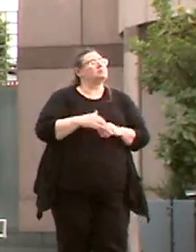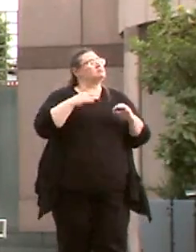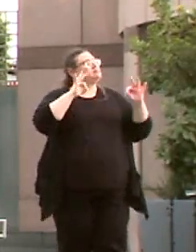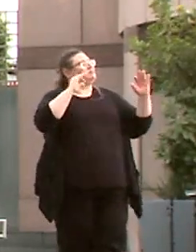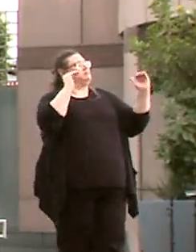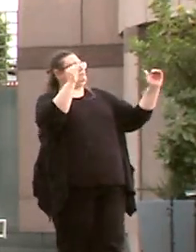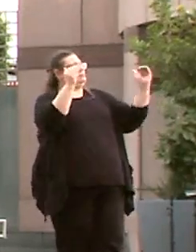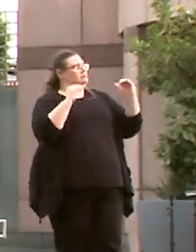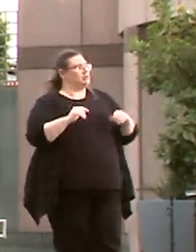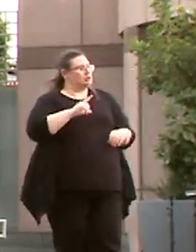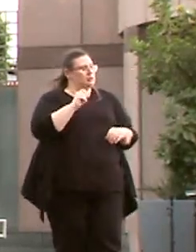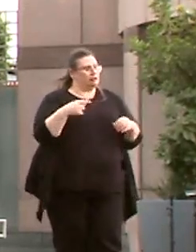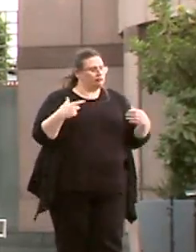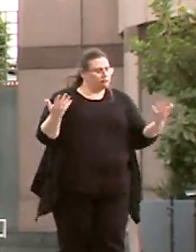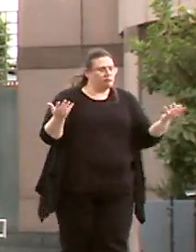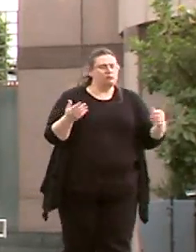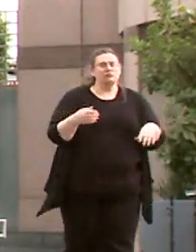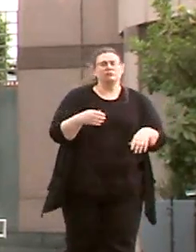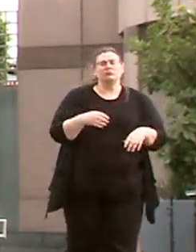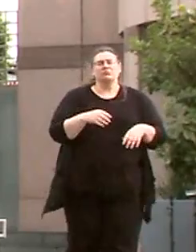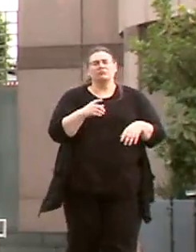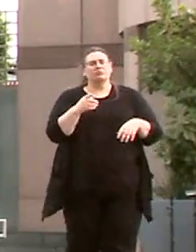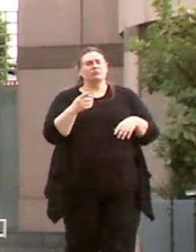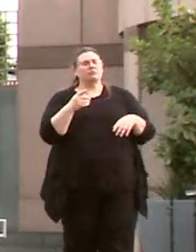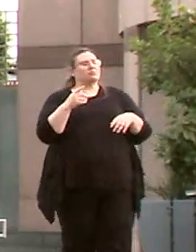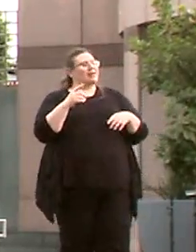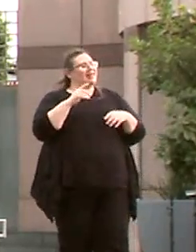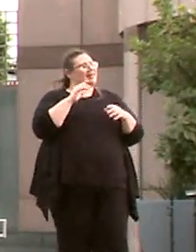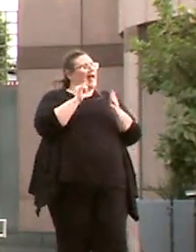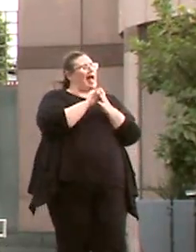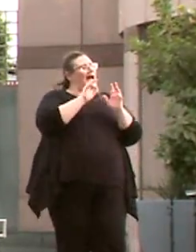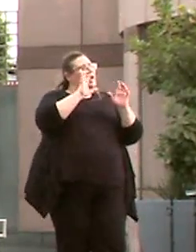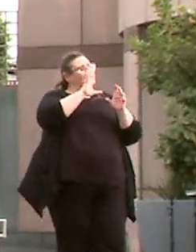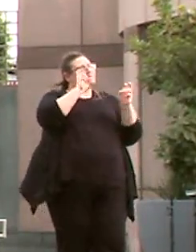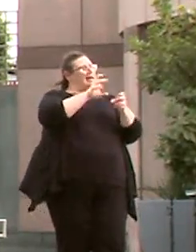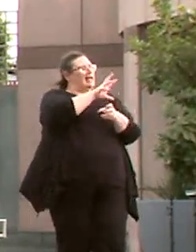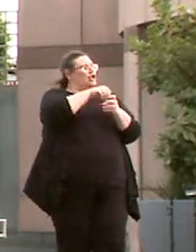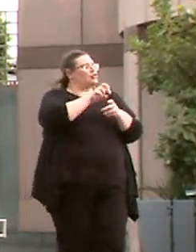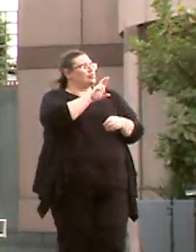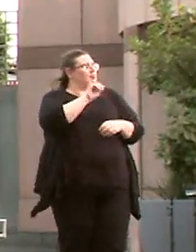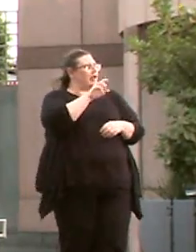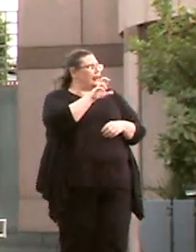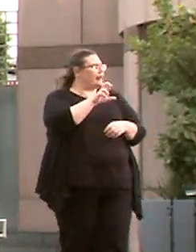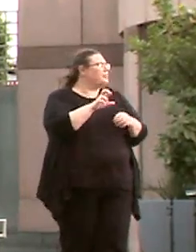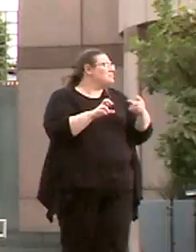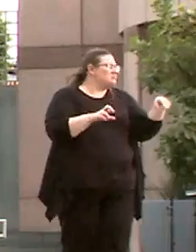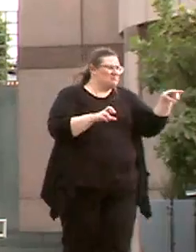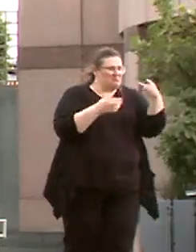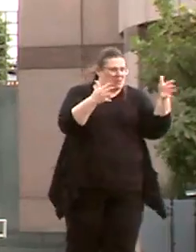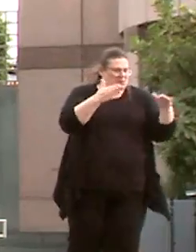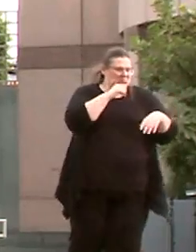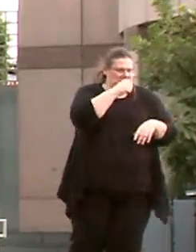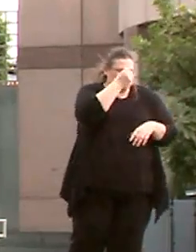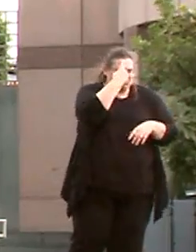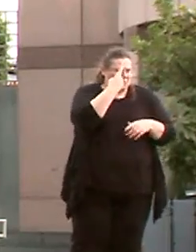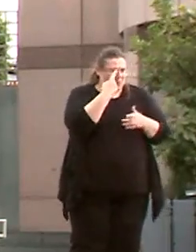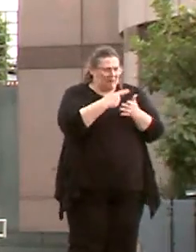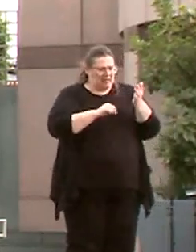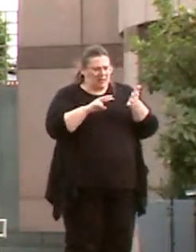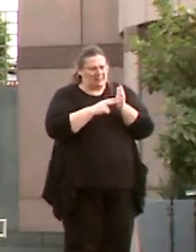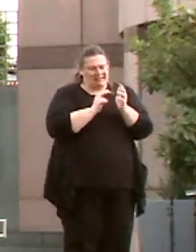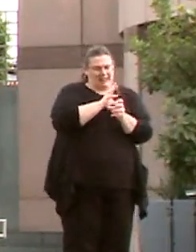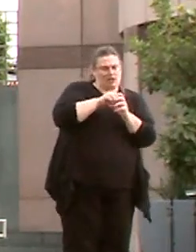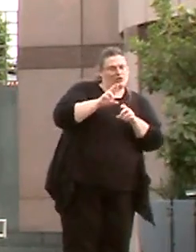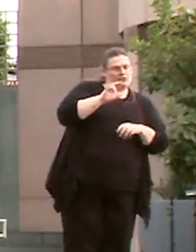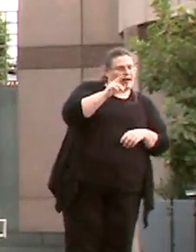question, where I want to ask everyone about the inclusion writer. And so for those, for those who don't understand what an inclusion writer